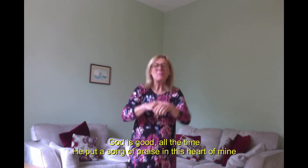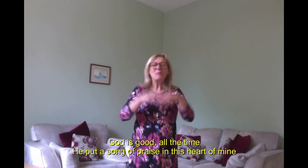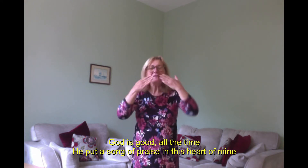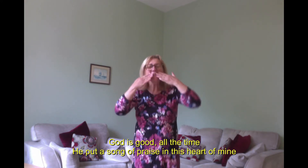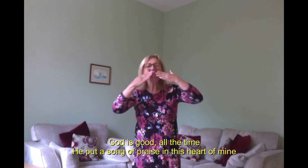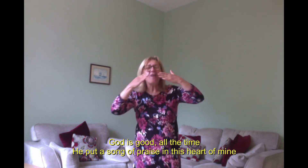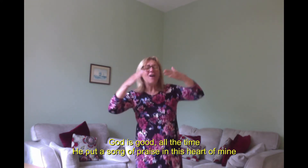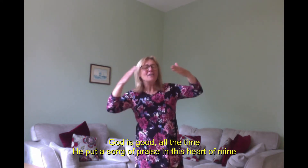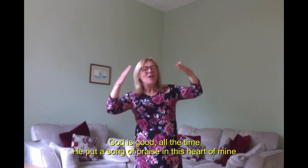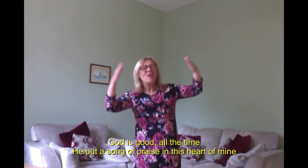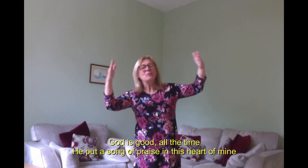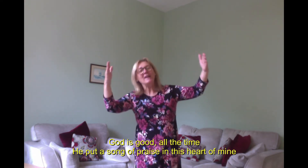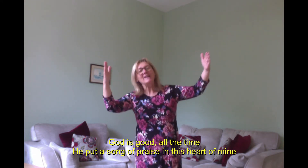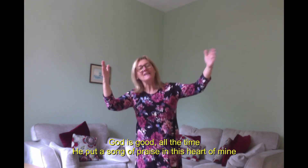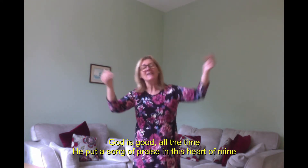time. It's all the